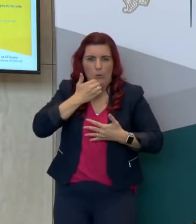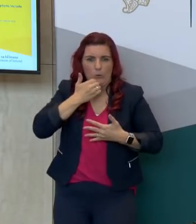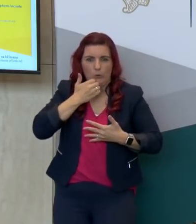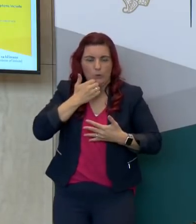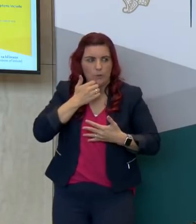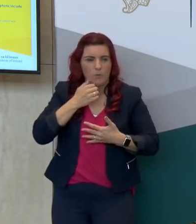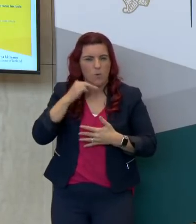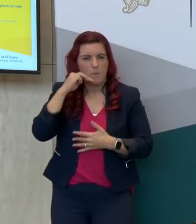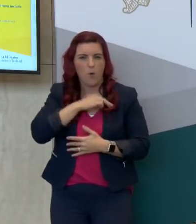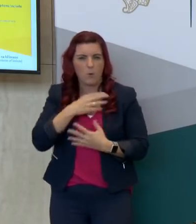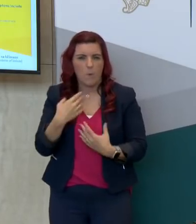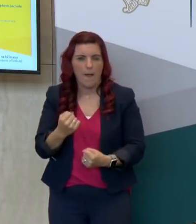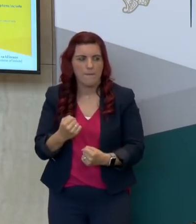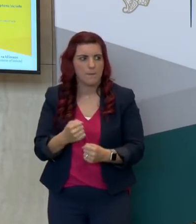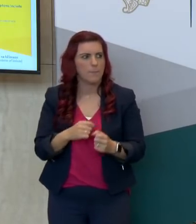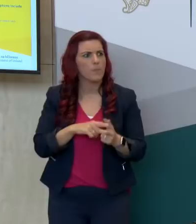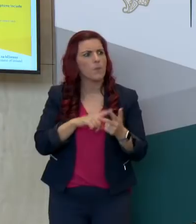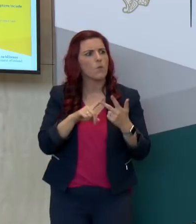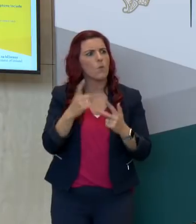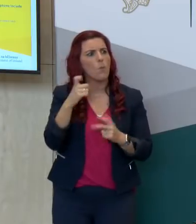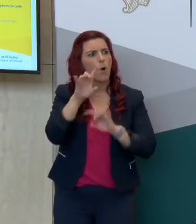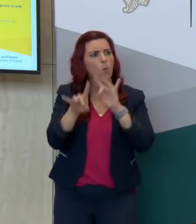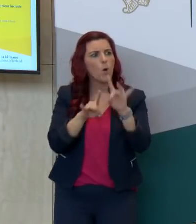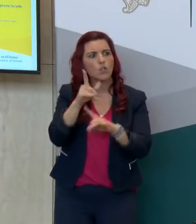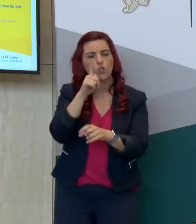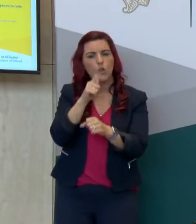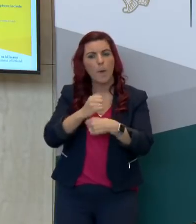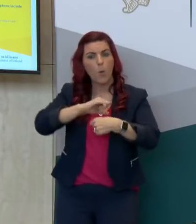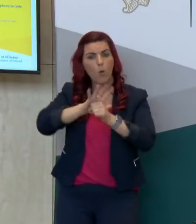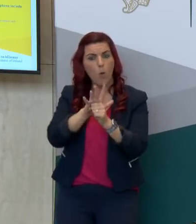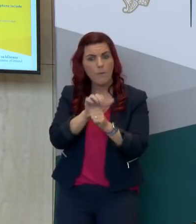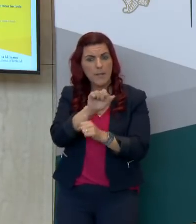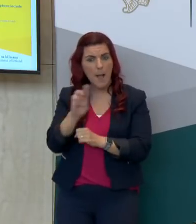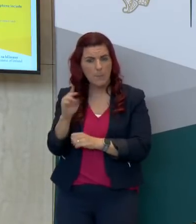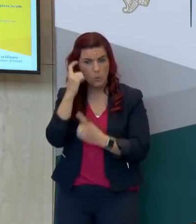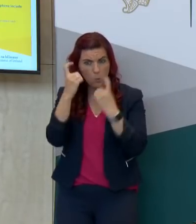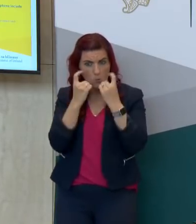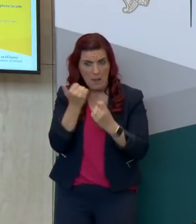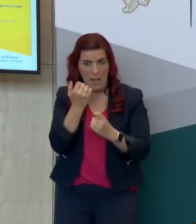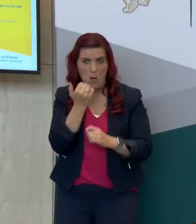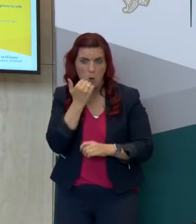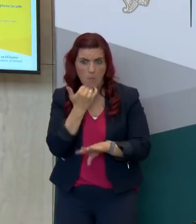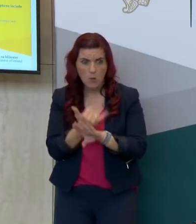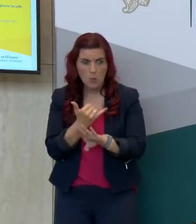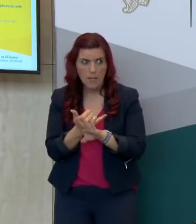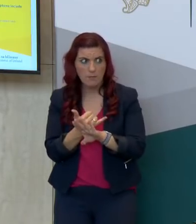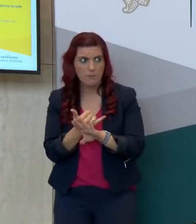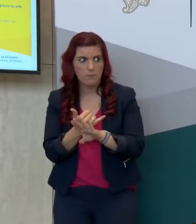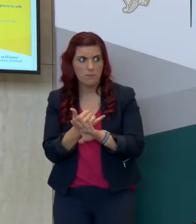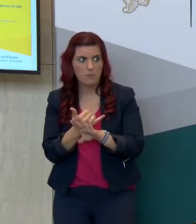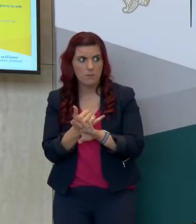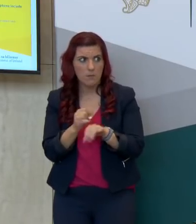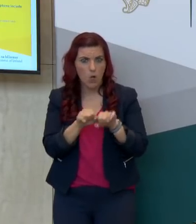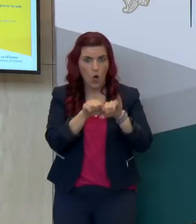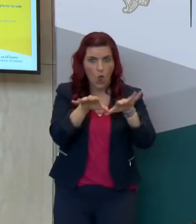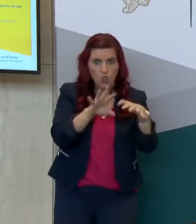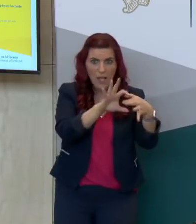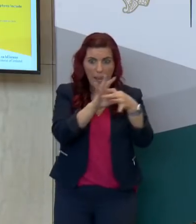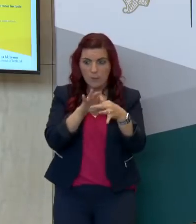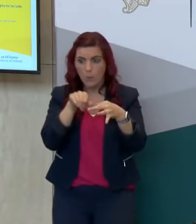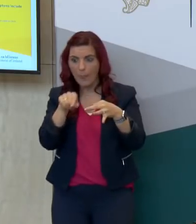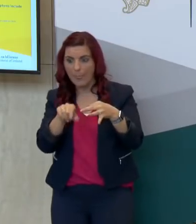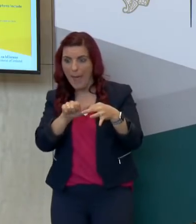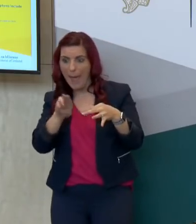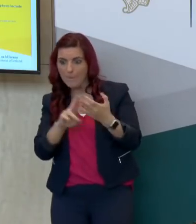from me. One is in relation to the COVID app. Just wondering, do you have any figures yet for if you've traced clusters to that, or do you know when you will